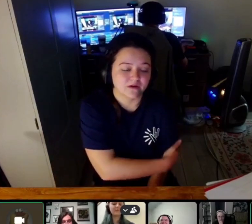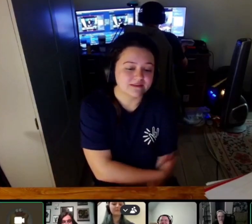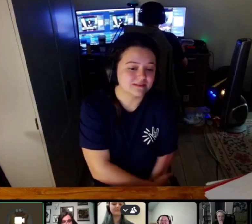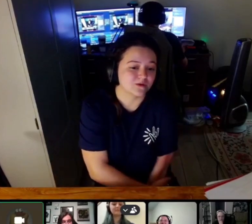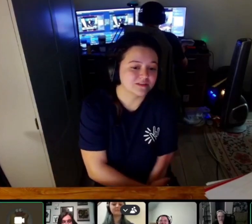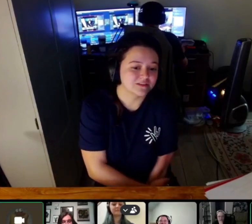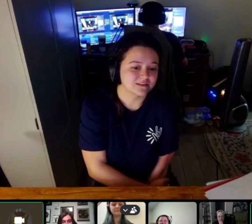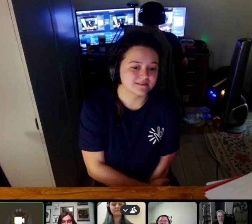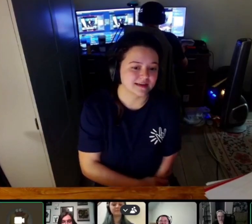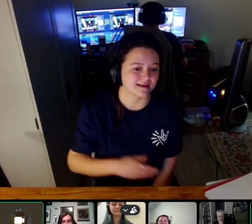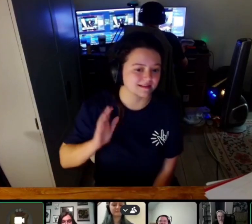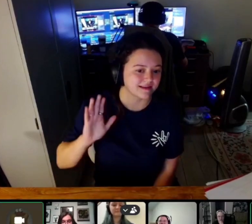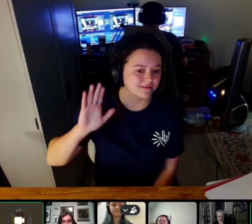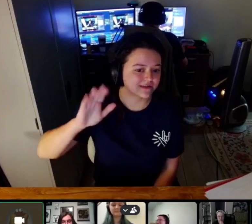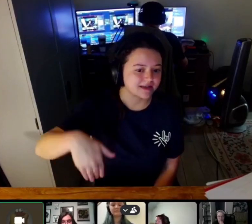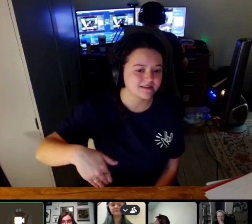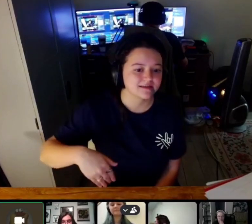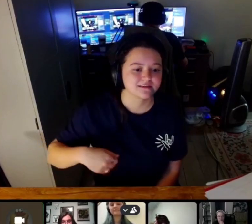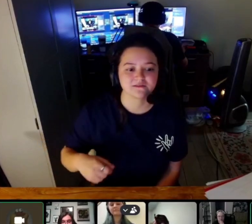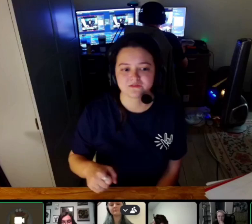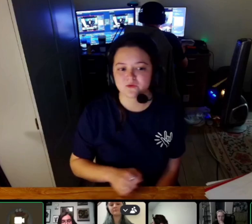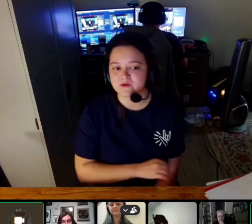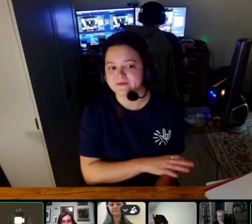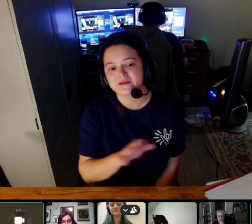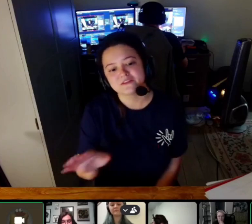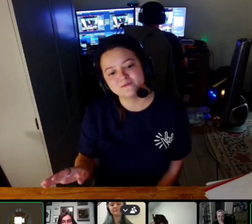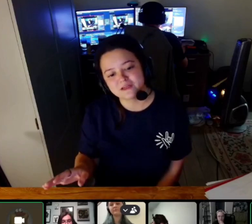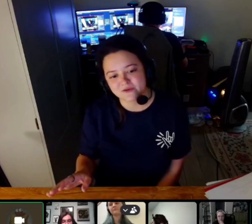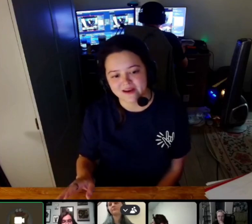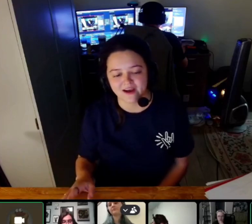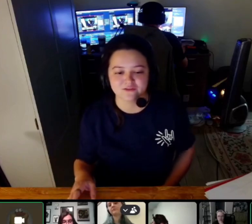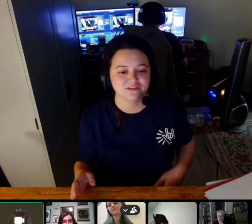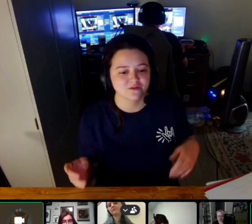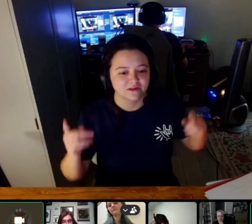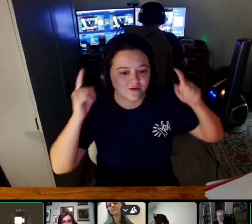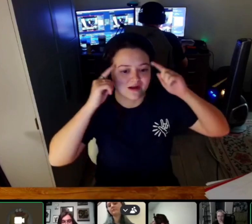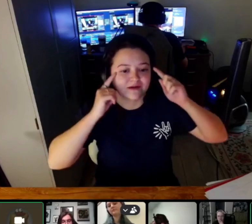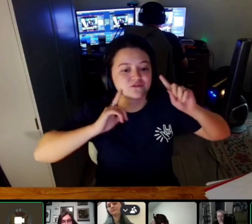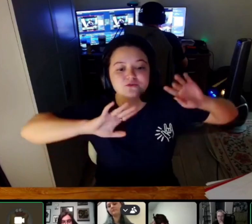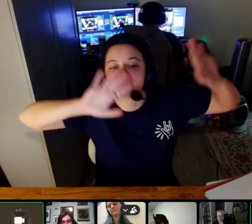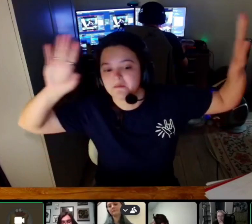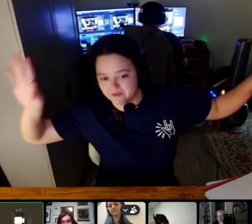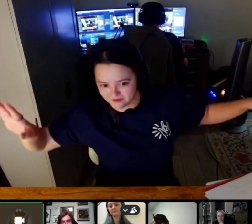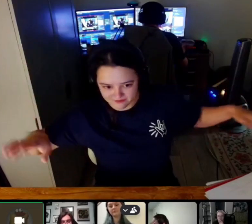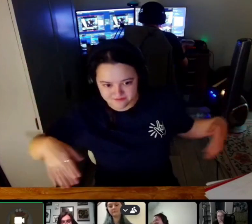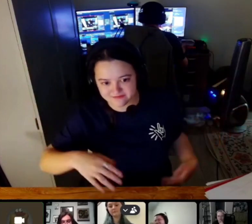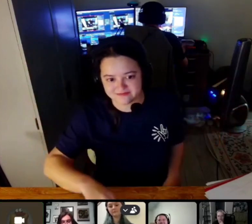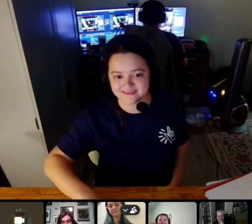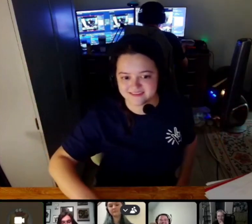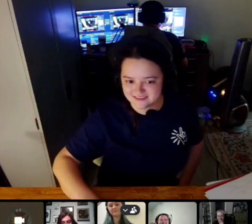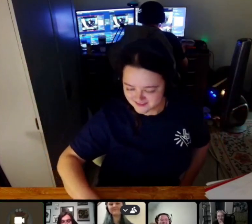into questions at a later date, so don't worry about it too much right now. Just know that your eyebrows do something.